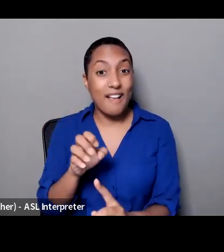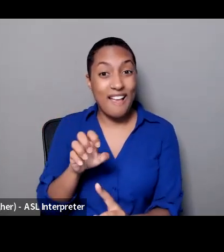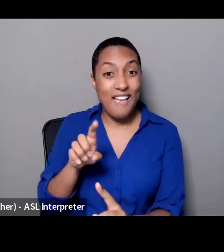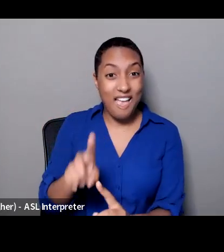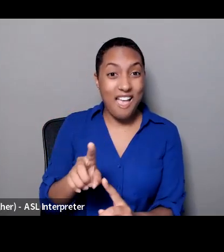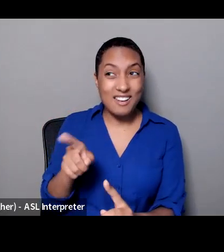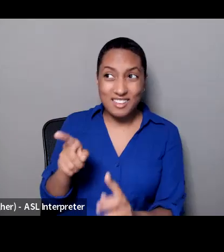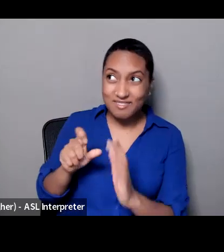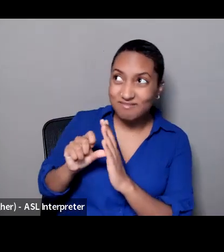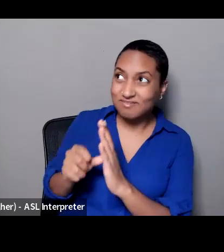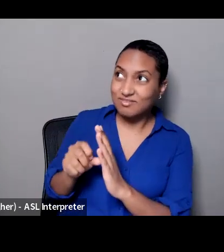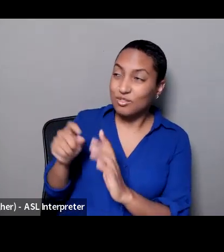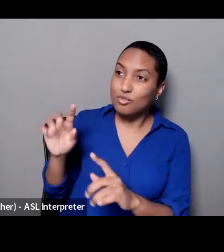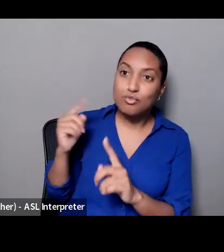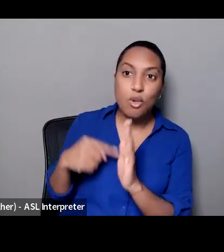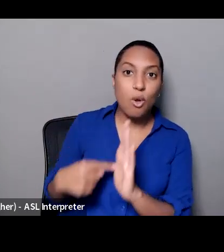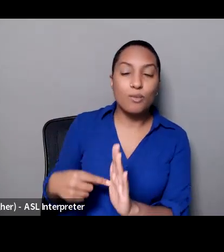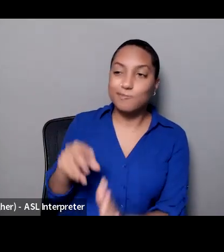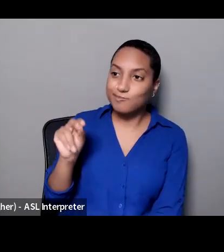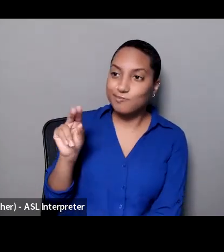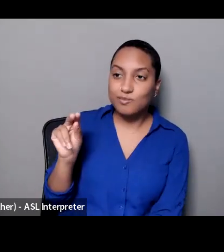go to slide 8.